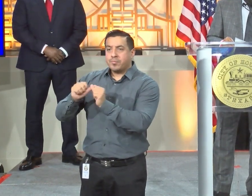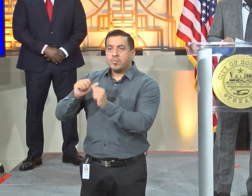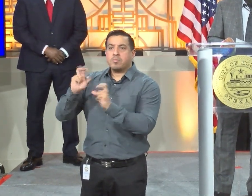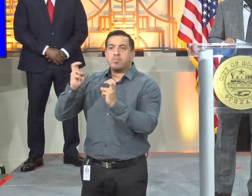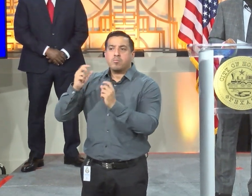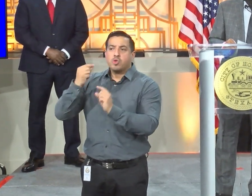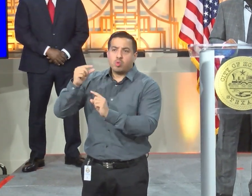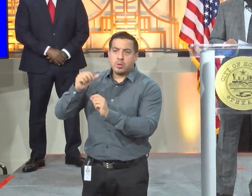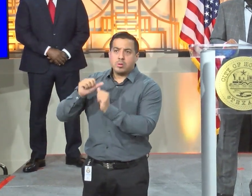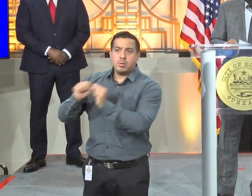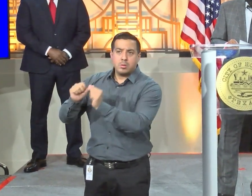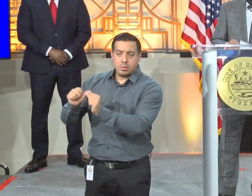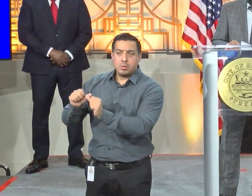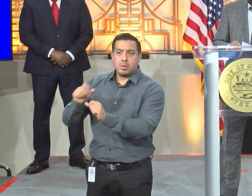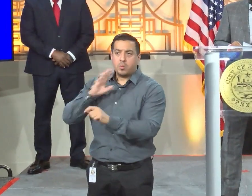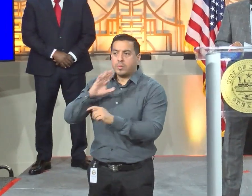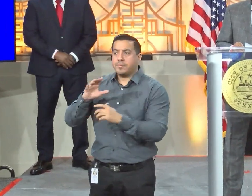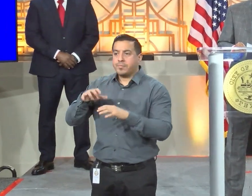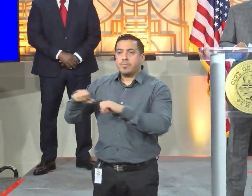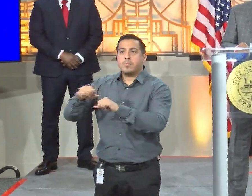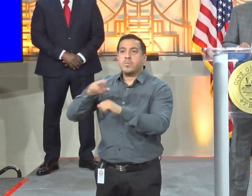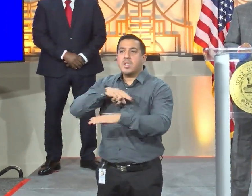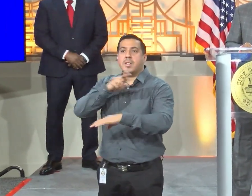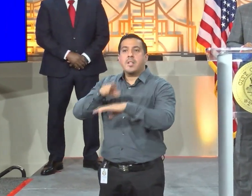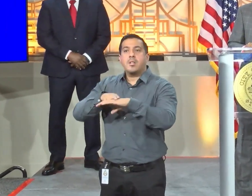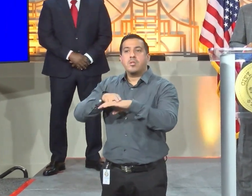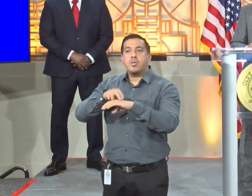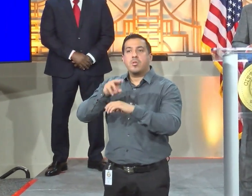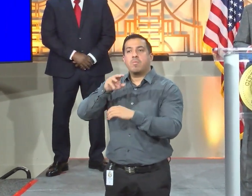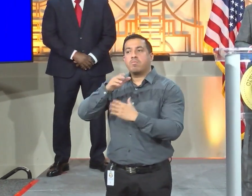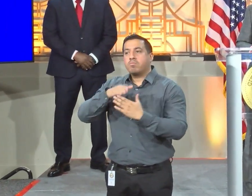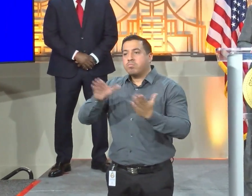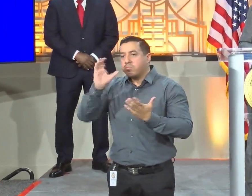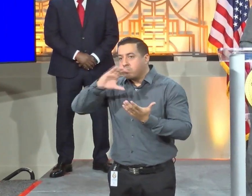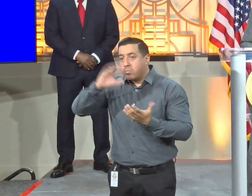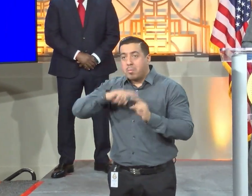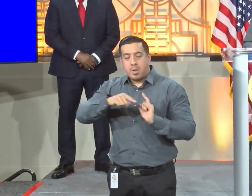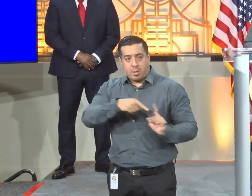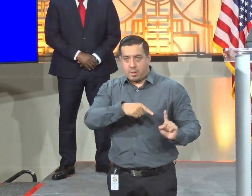also undertake a nationwide search. But Kenneth is